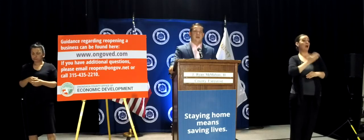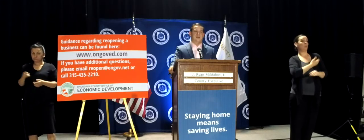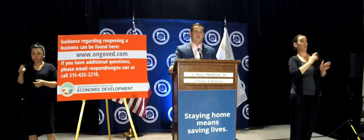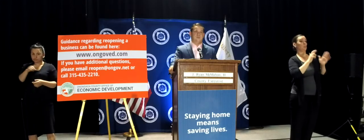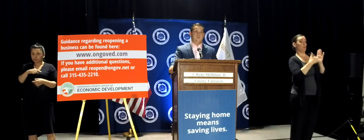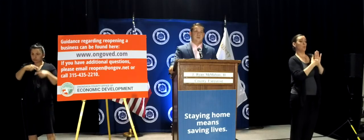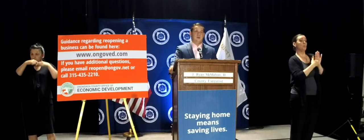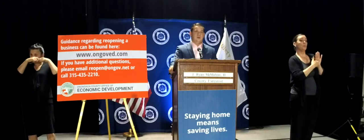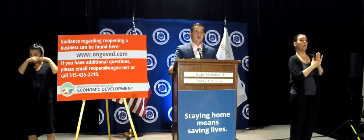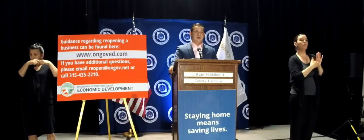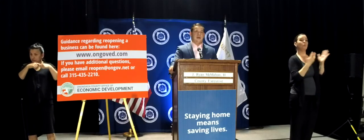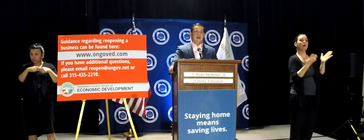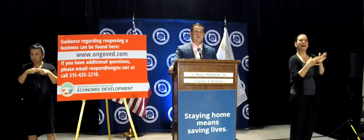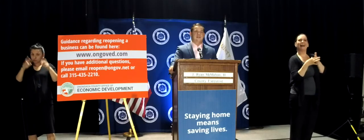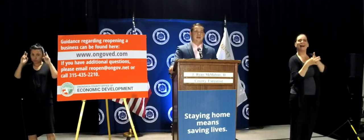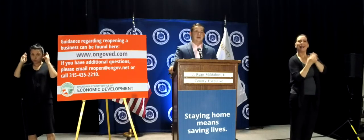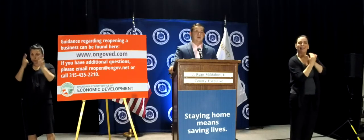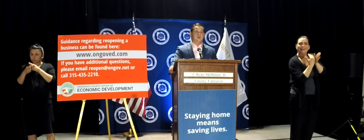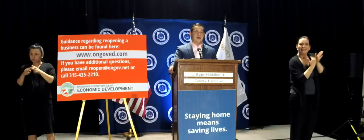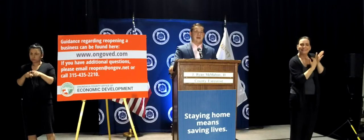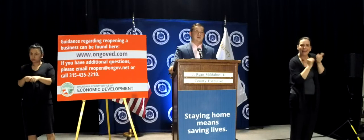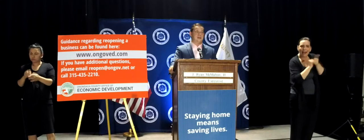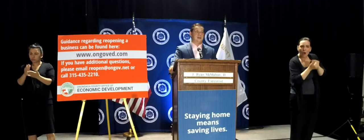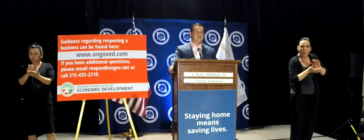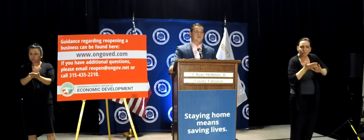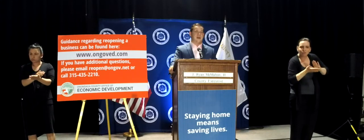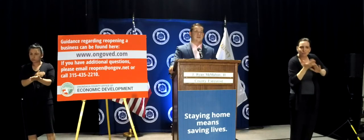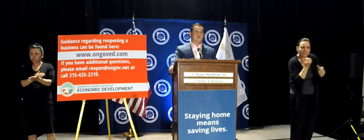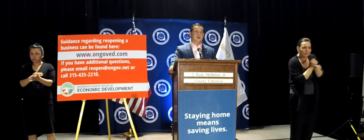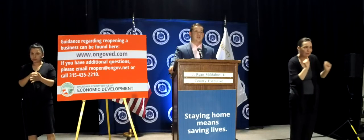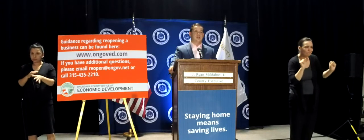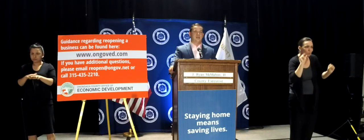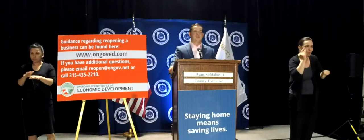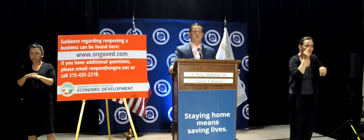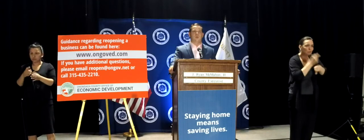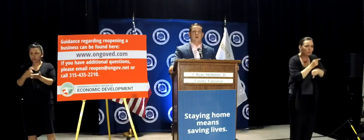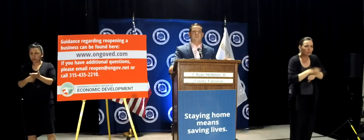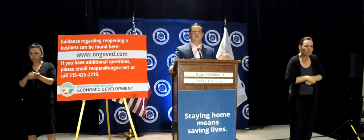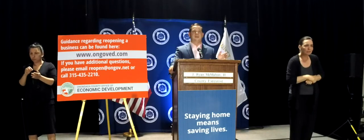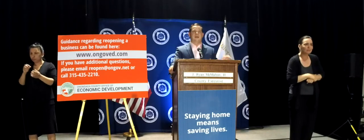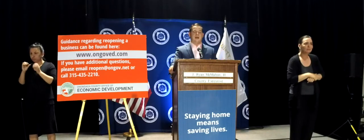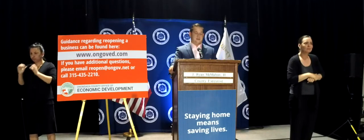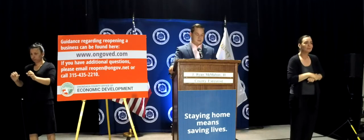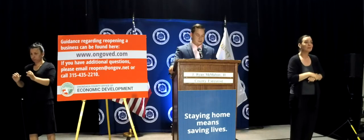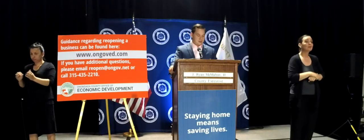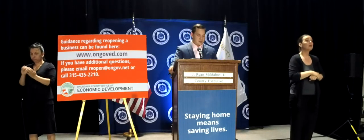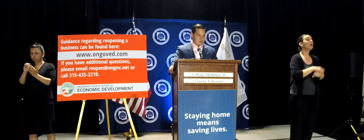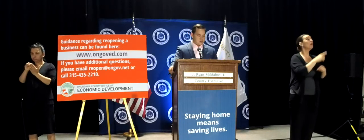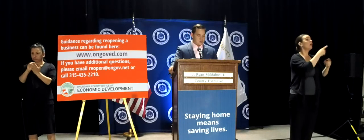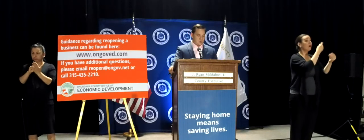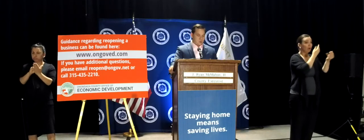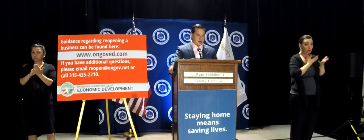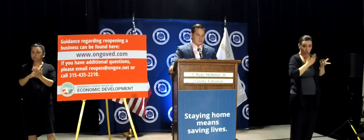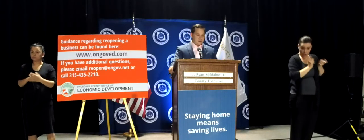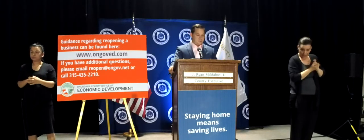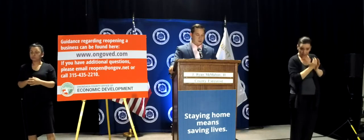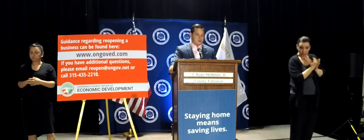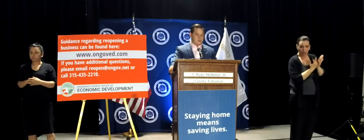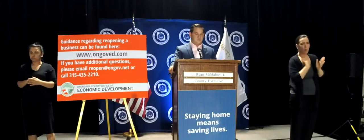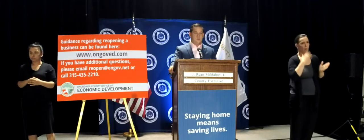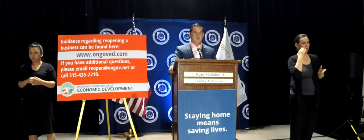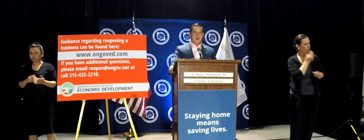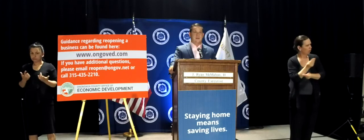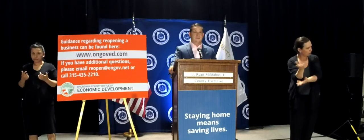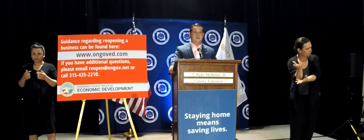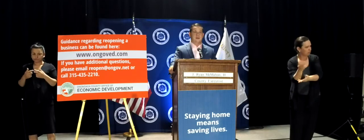May 28th. And as the date goes on and as the facts on the ground change, we will update the guidance. So I had many